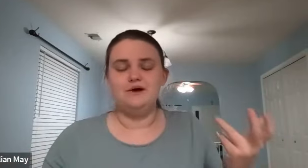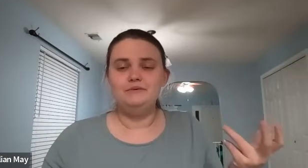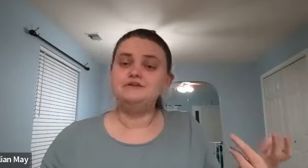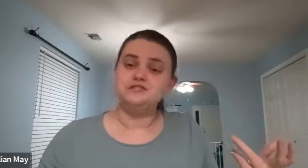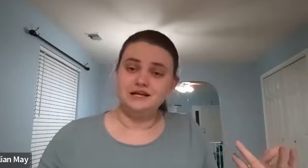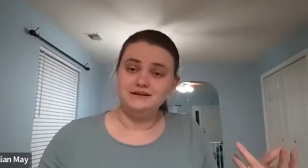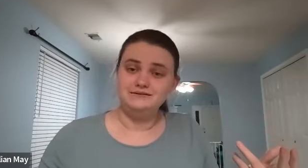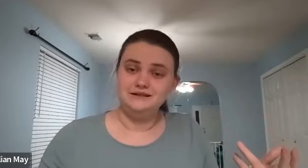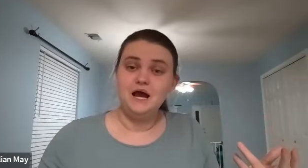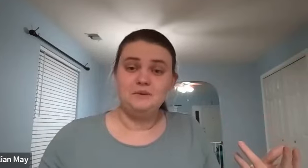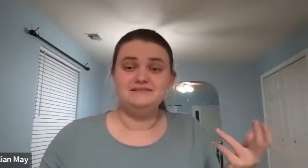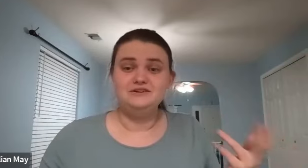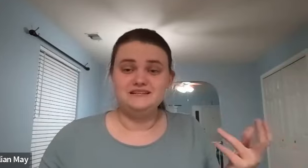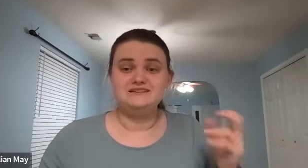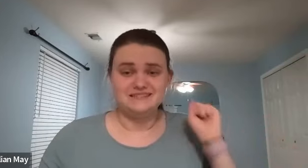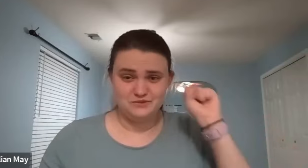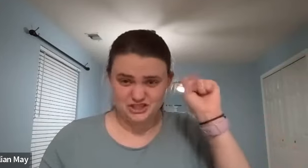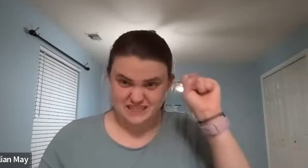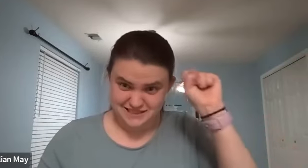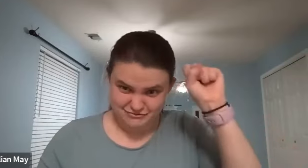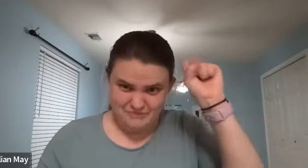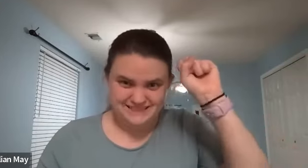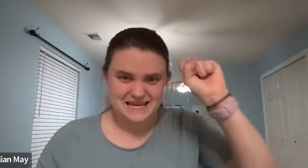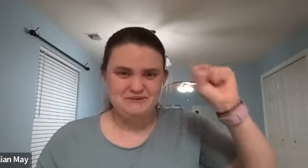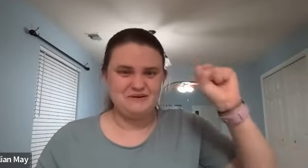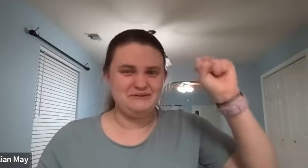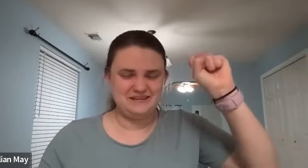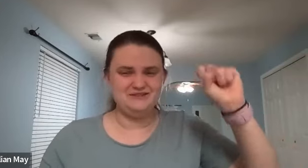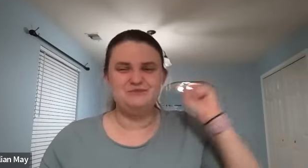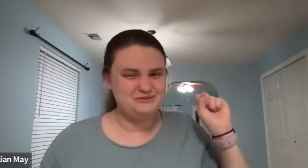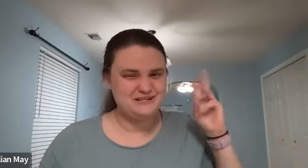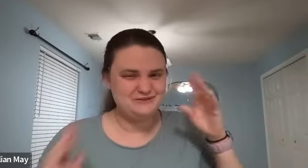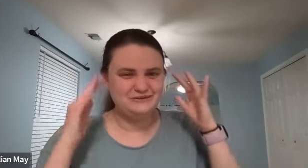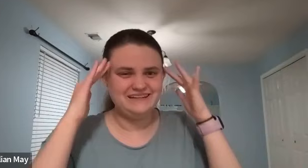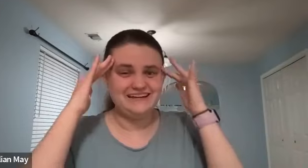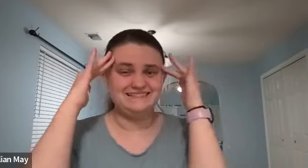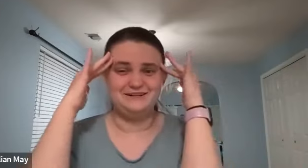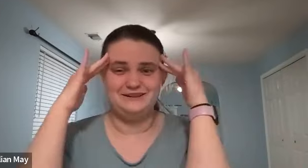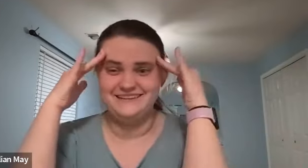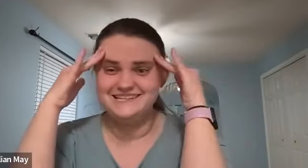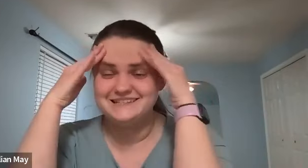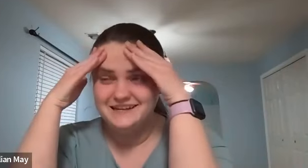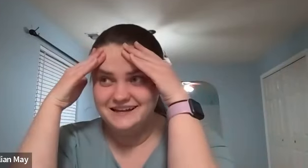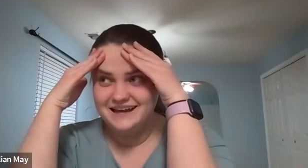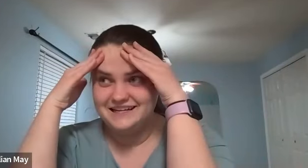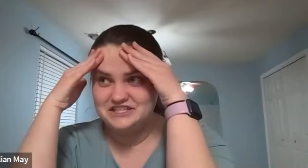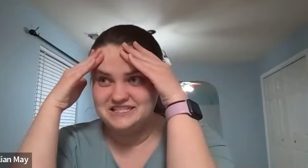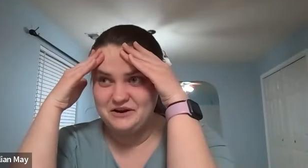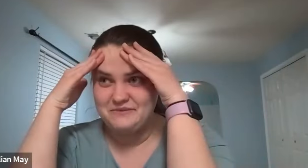my window shake? I mean, it literally sounds like someone's just rapidly tapping on my window, especially when it's really windy. And I sit there like this and I just stare at my